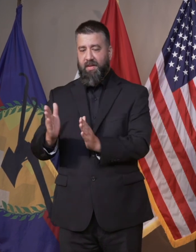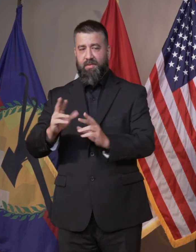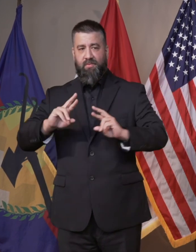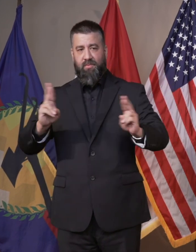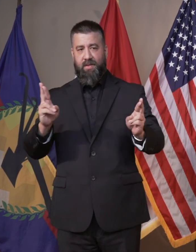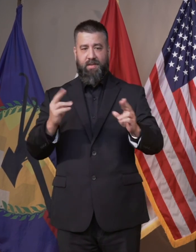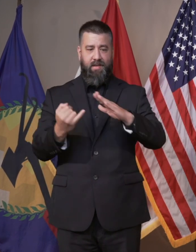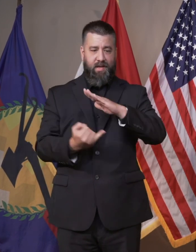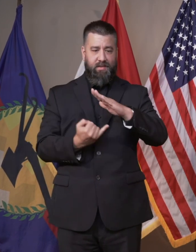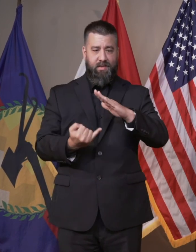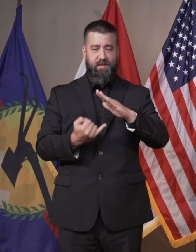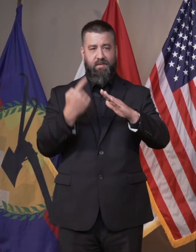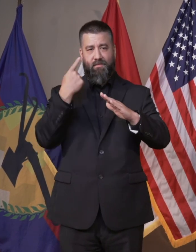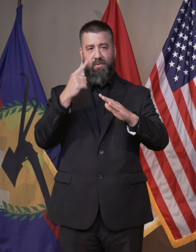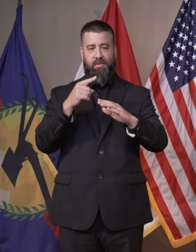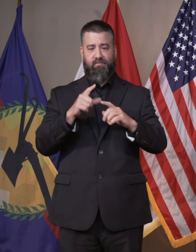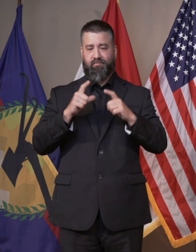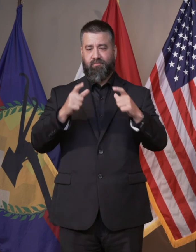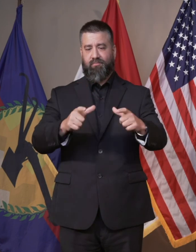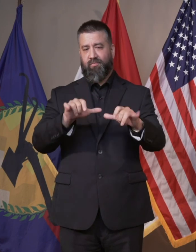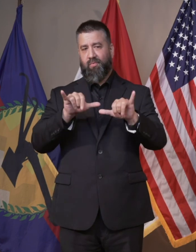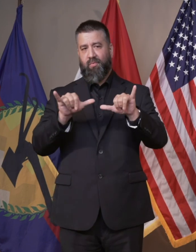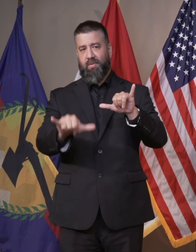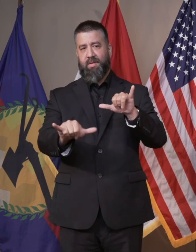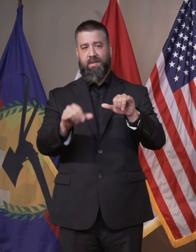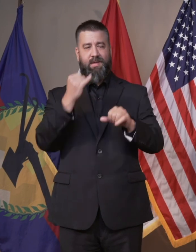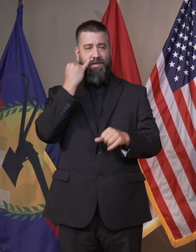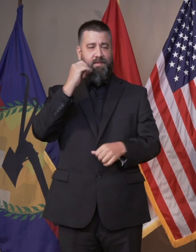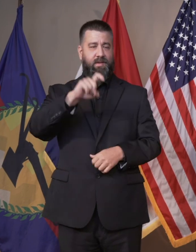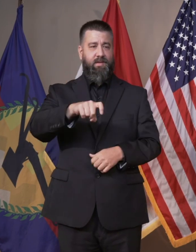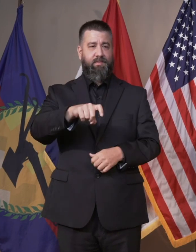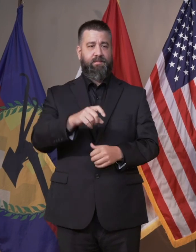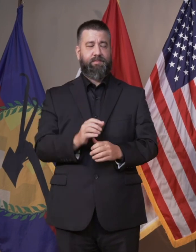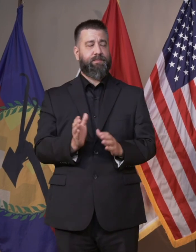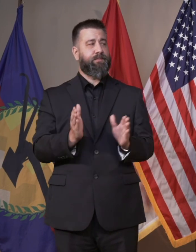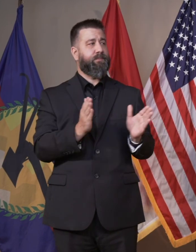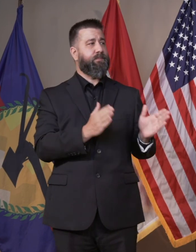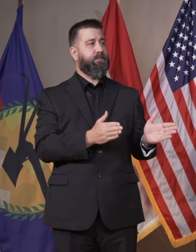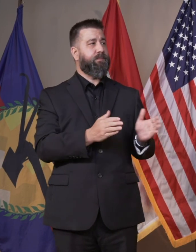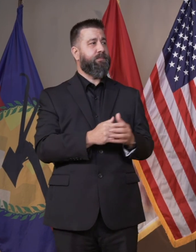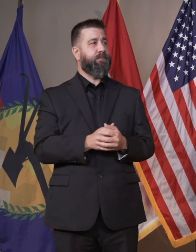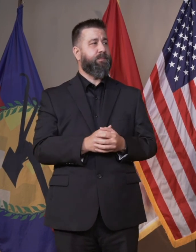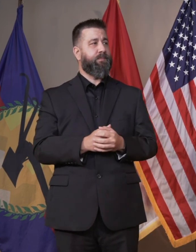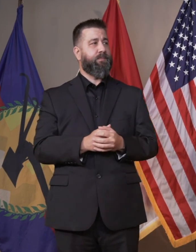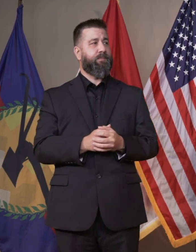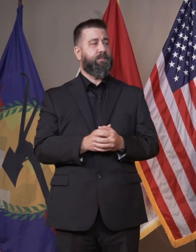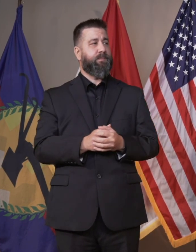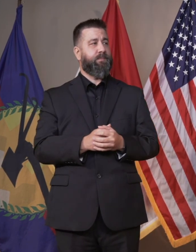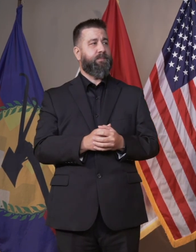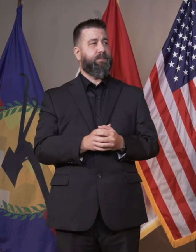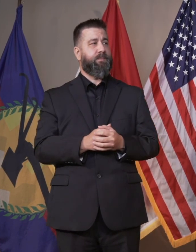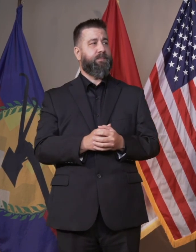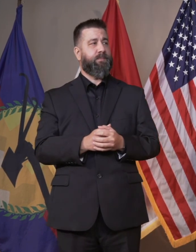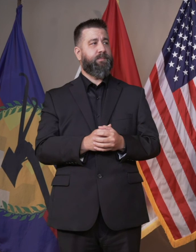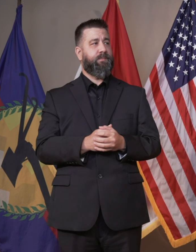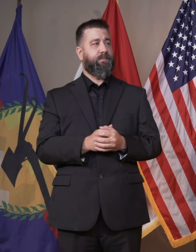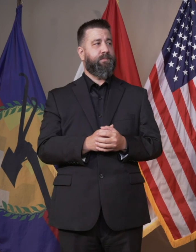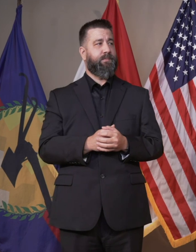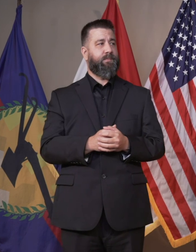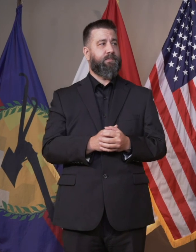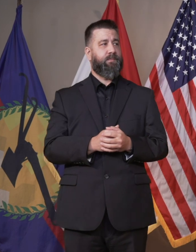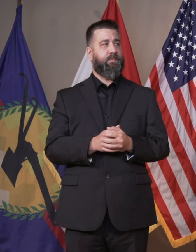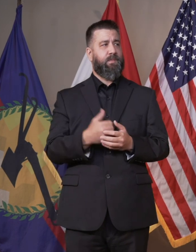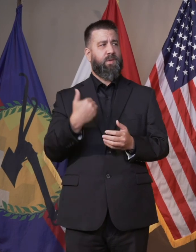quarantine procedures in place when they're needed. Dr. Page, do you have any updates or information on the cluster